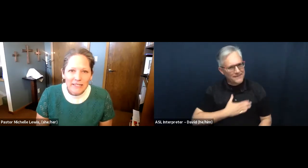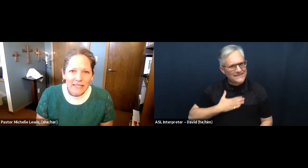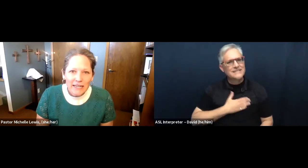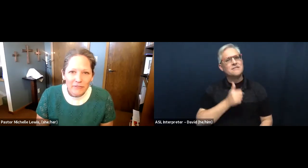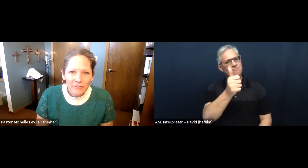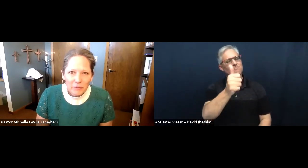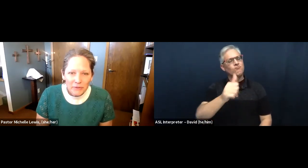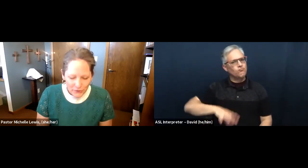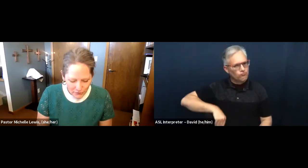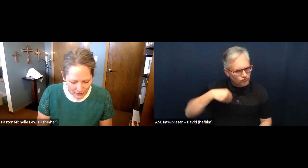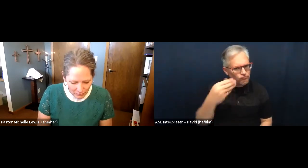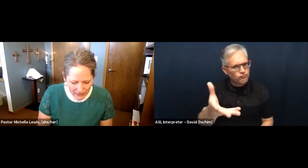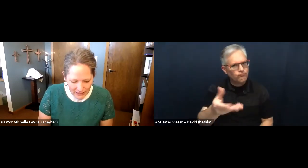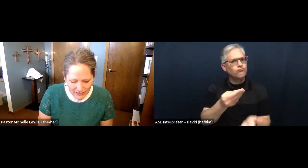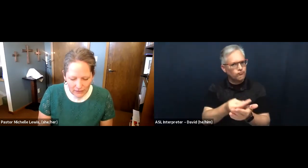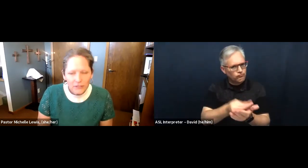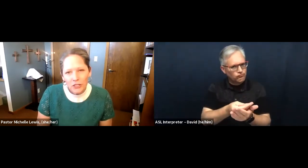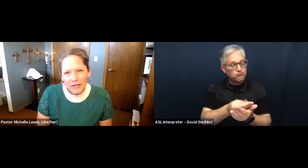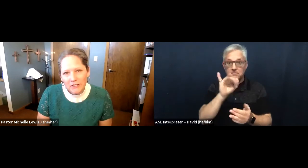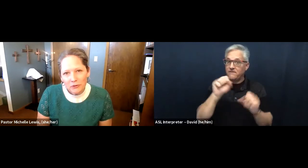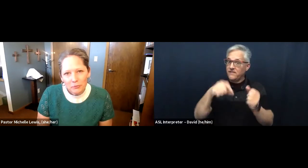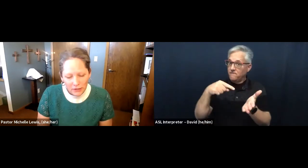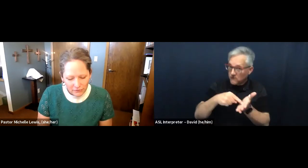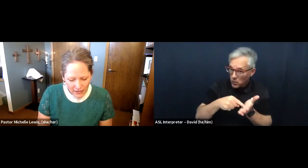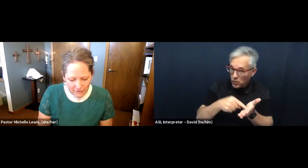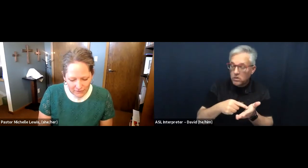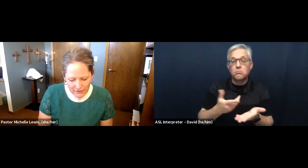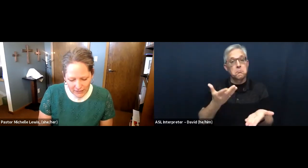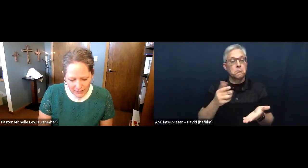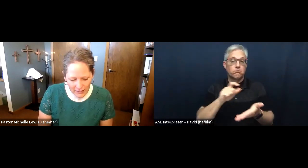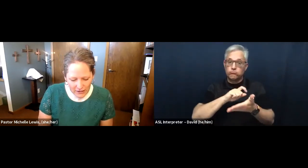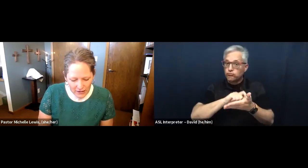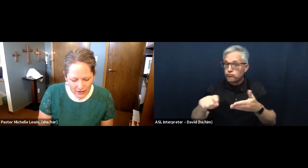We ask that if you're able to, please send a check to Bread of Life.